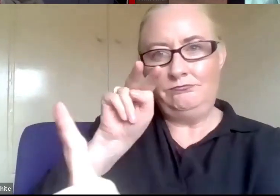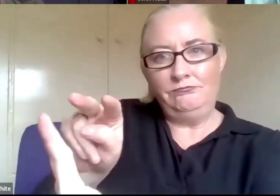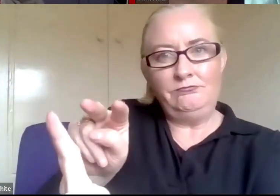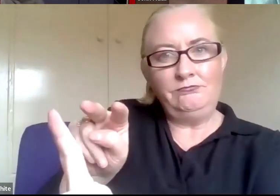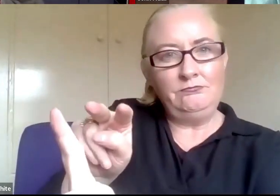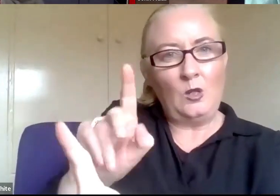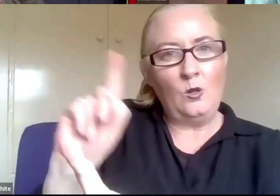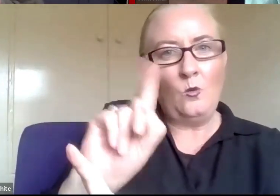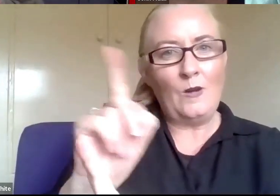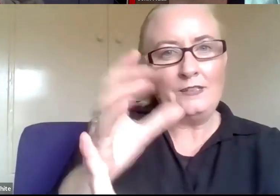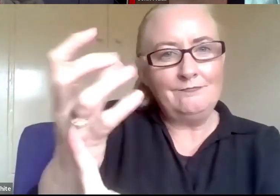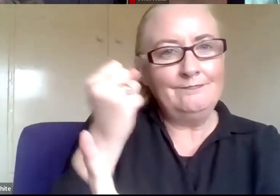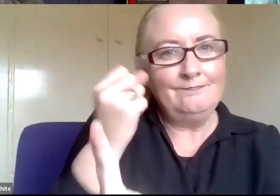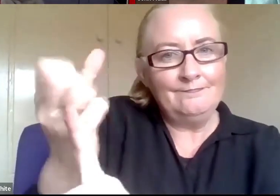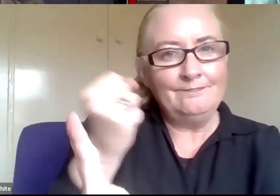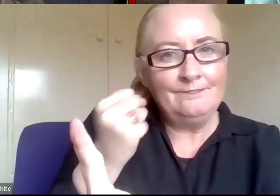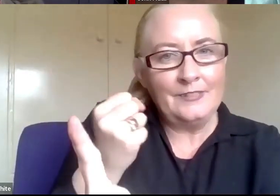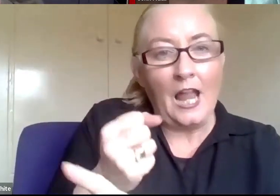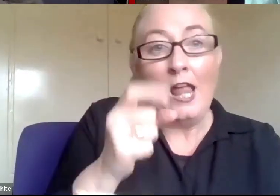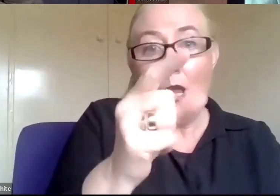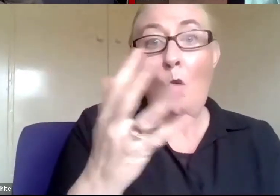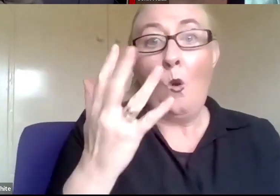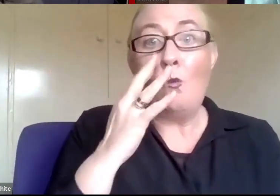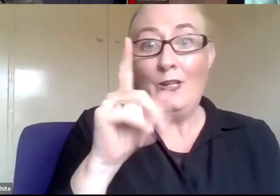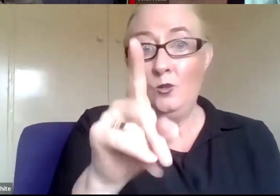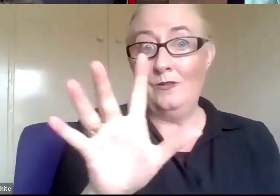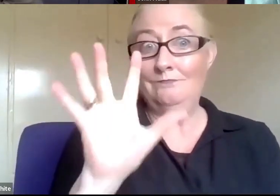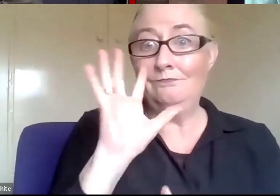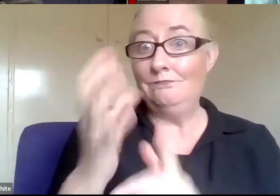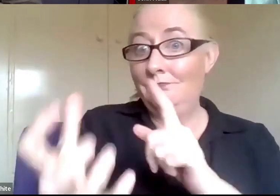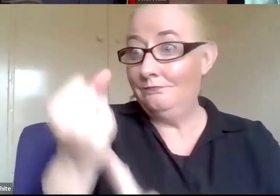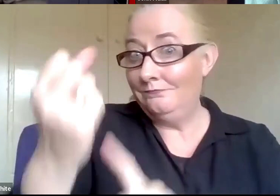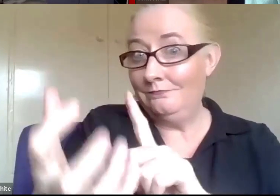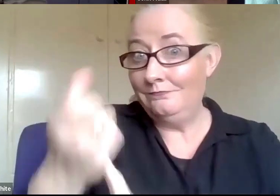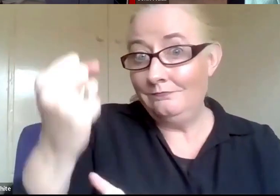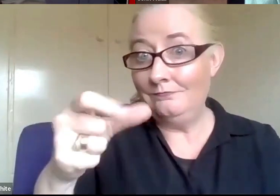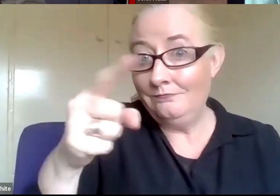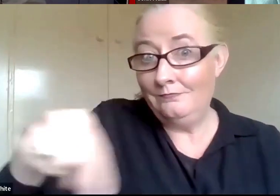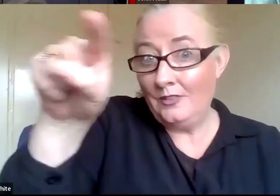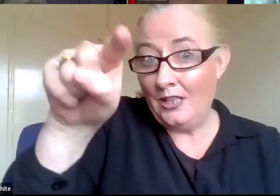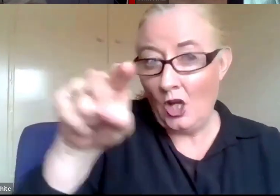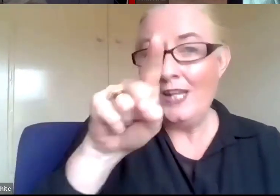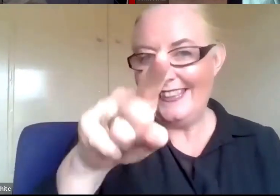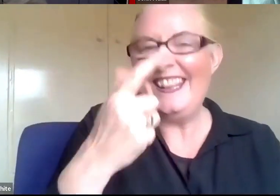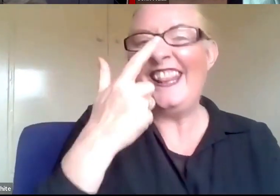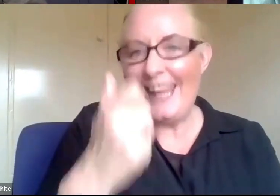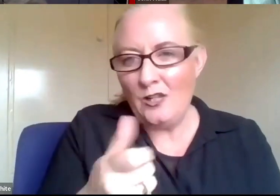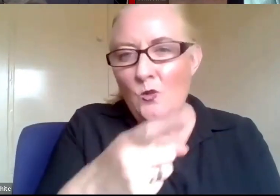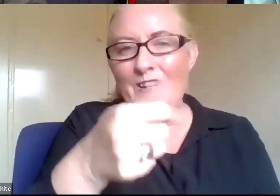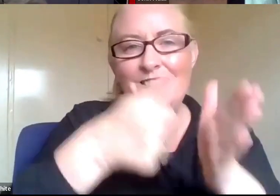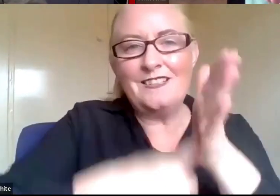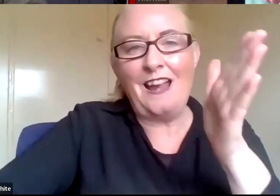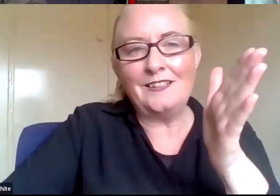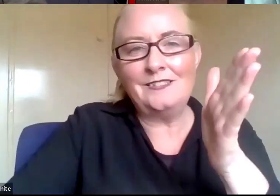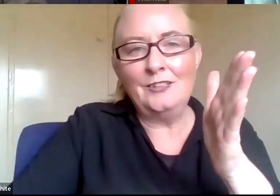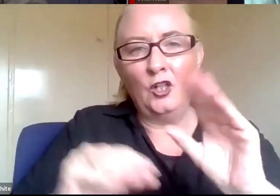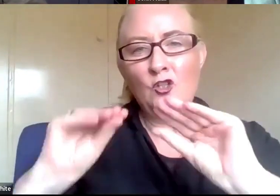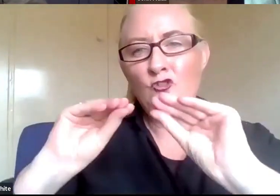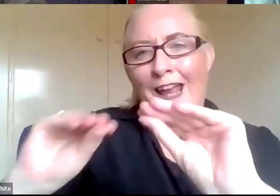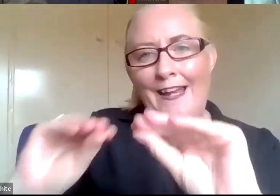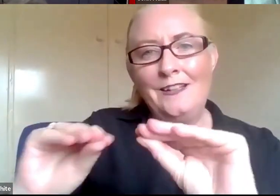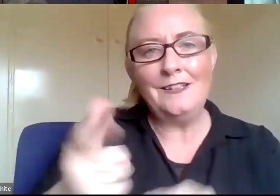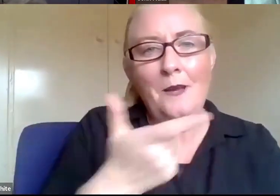that discovery, we could start to train people, because the functions